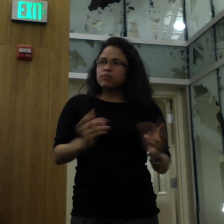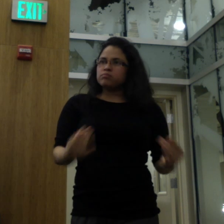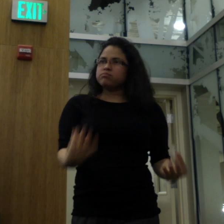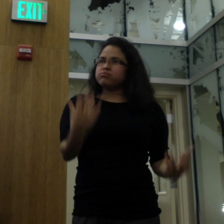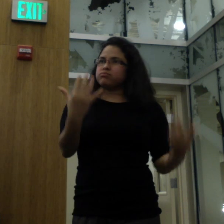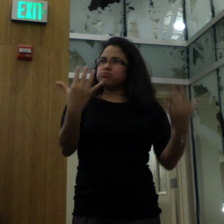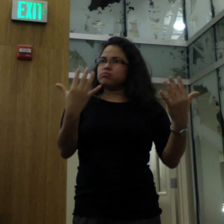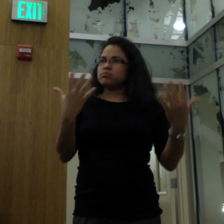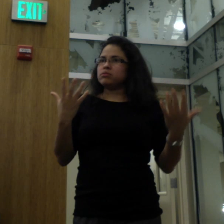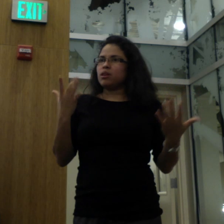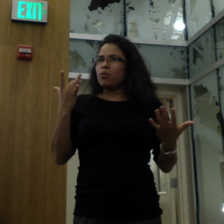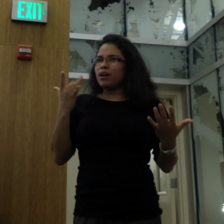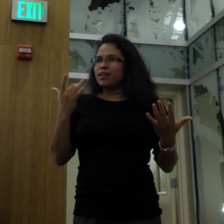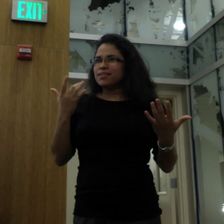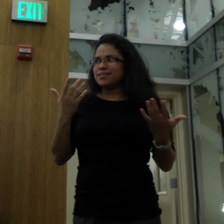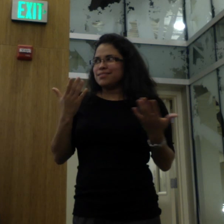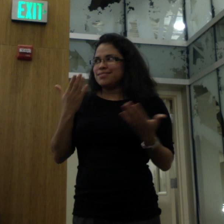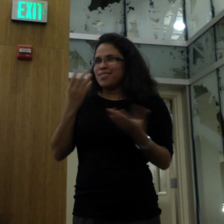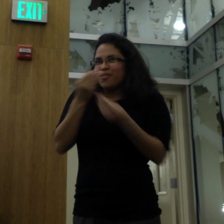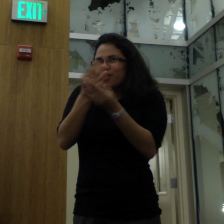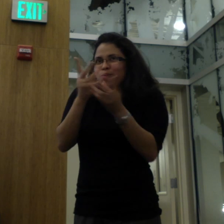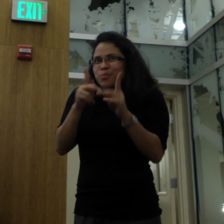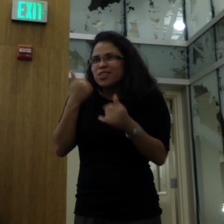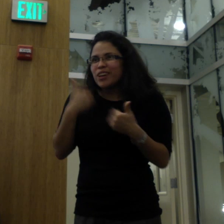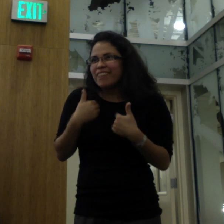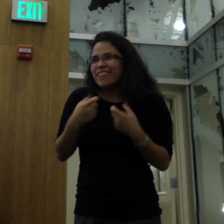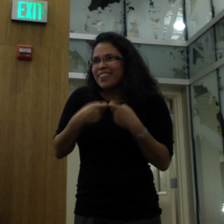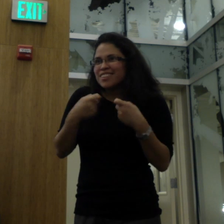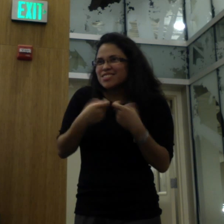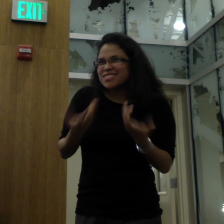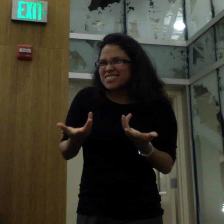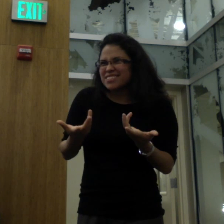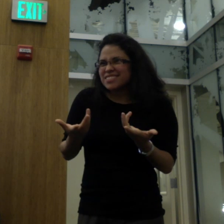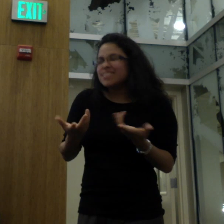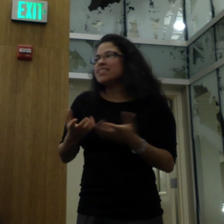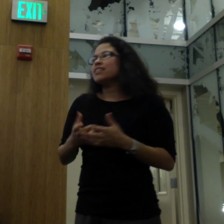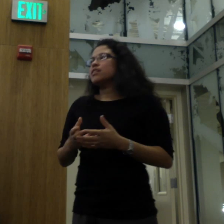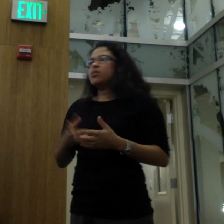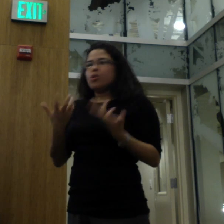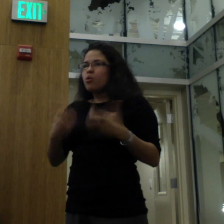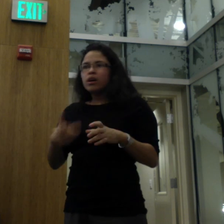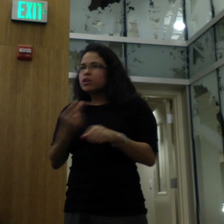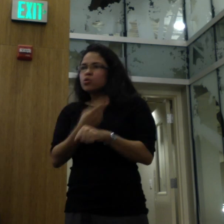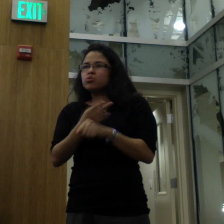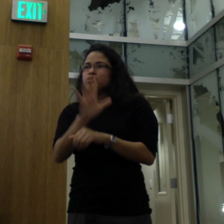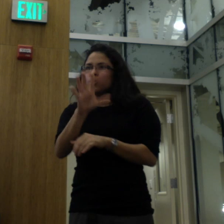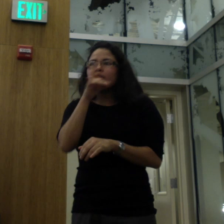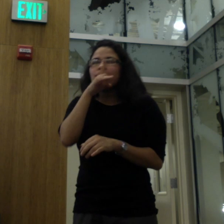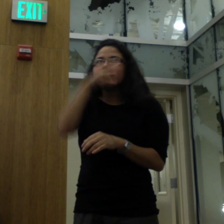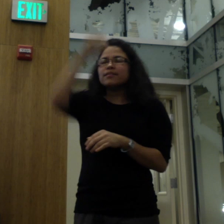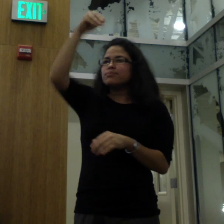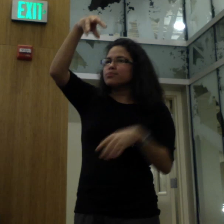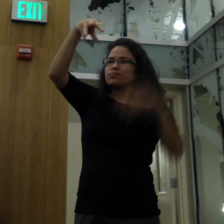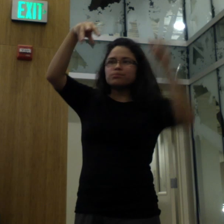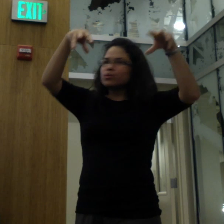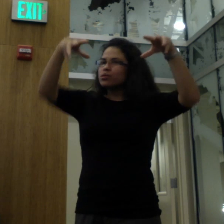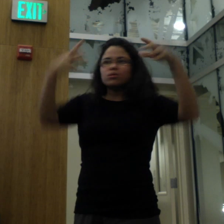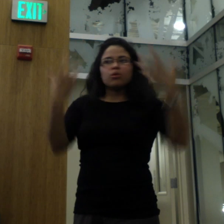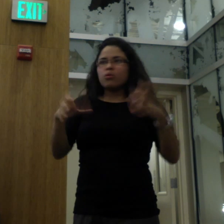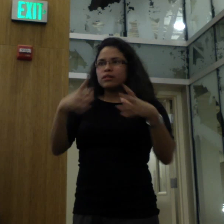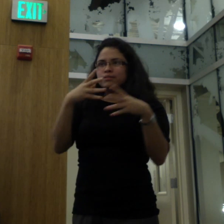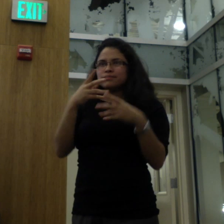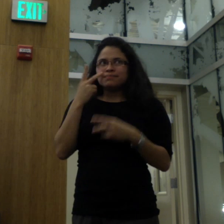to use your electricity. You may not want to use your lights. Don't let people know that you are good to go.